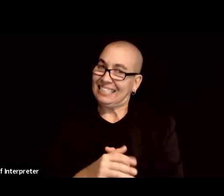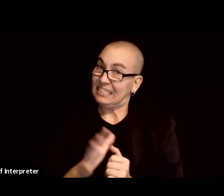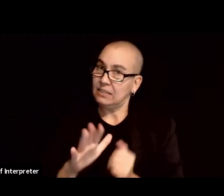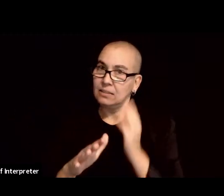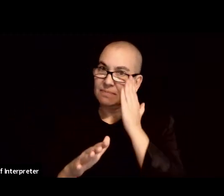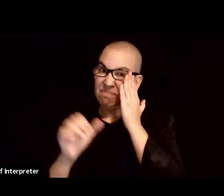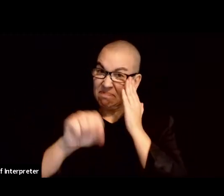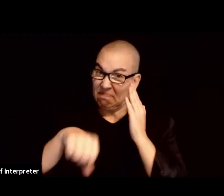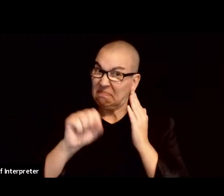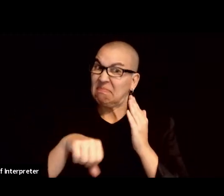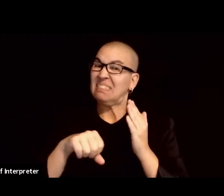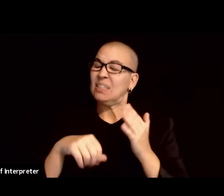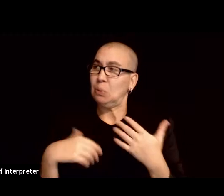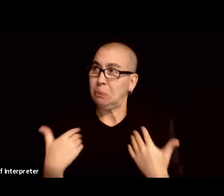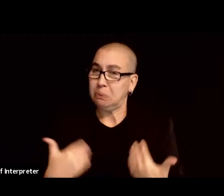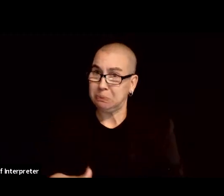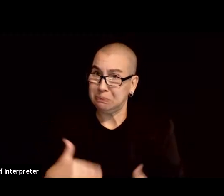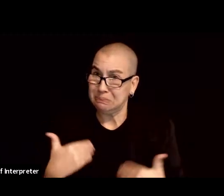into